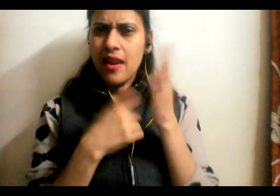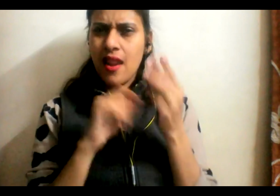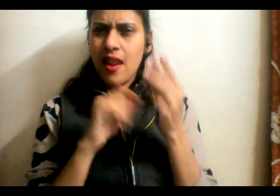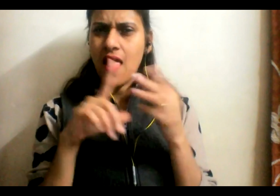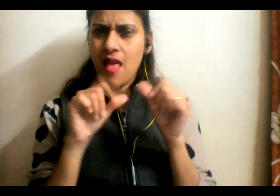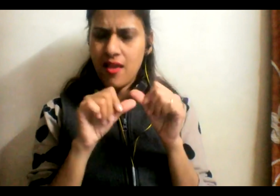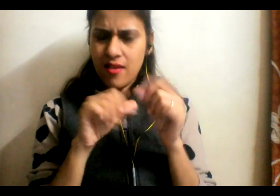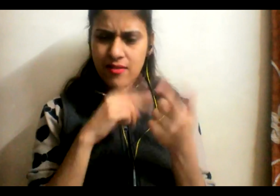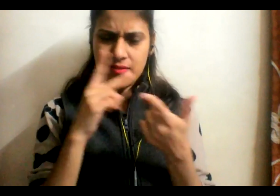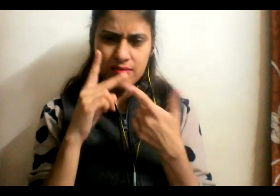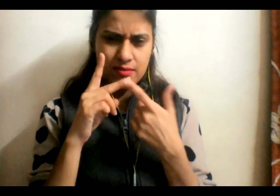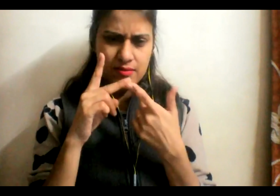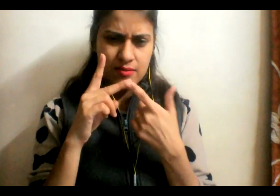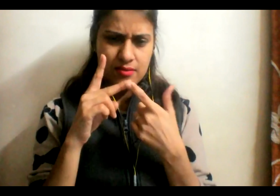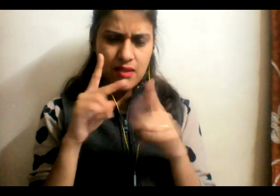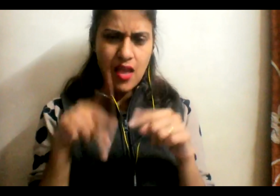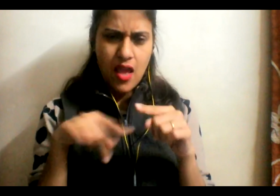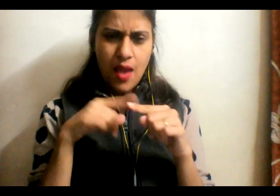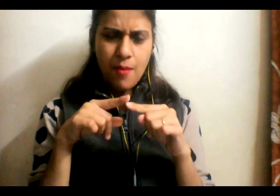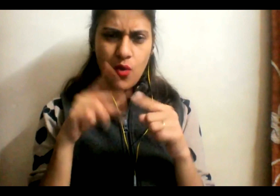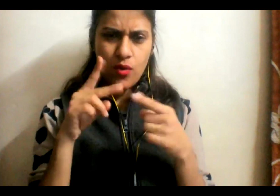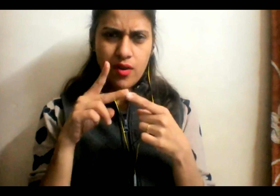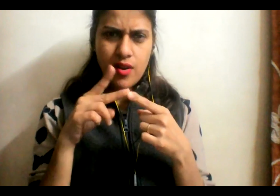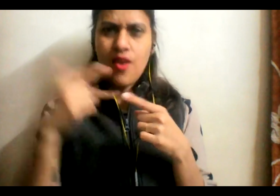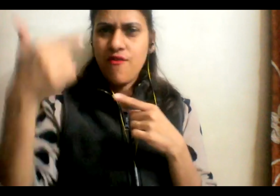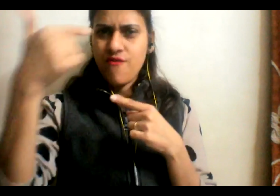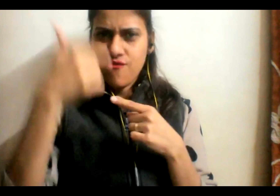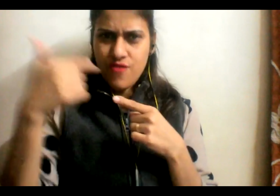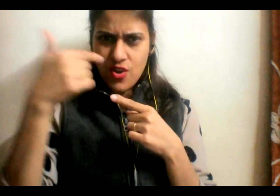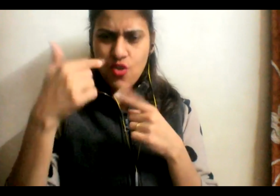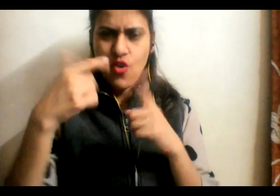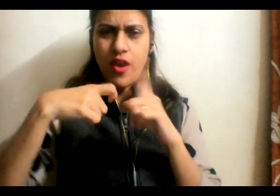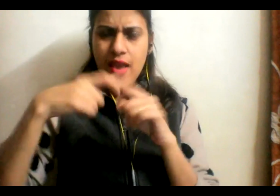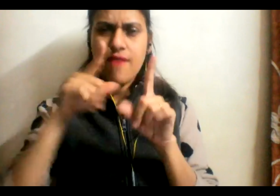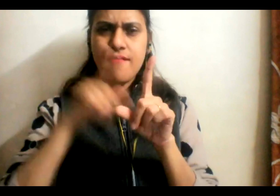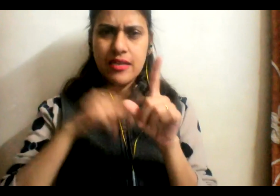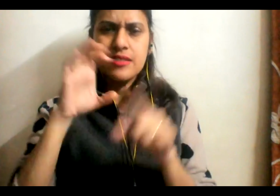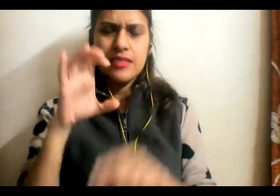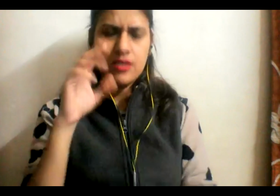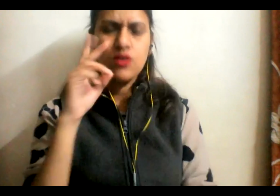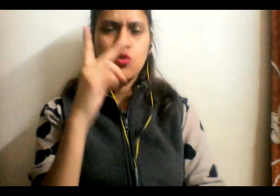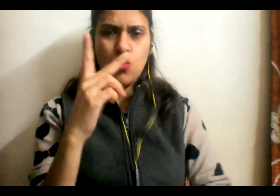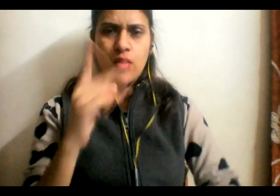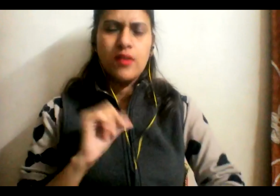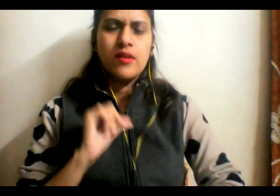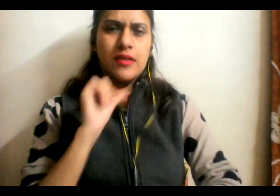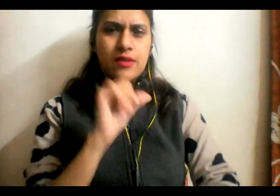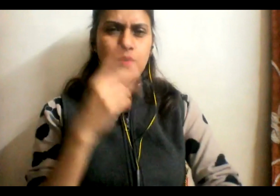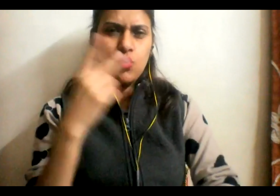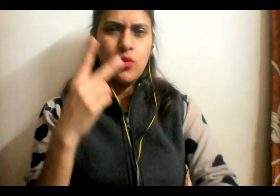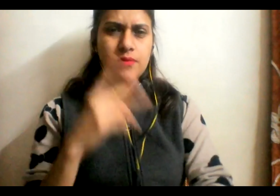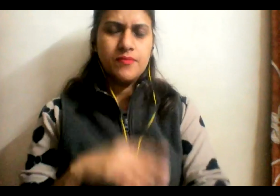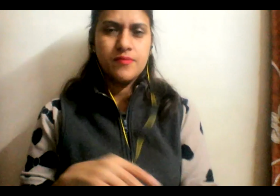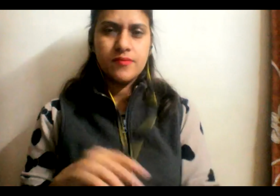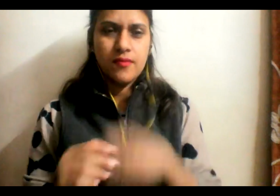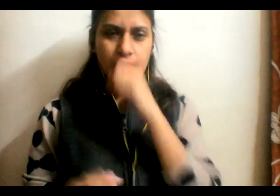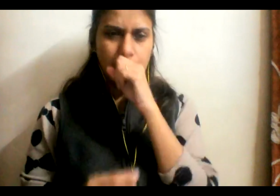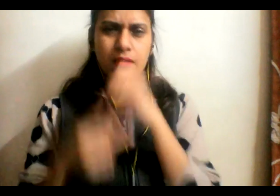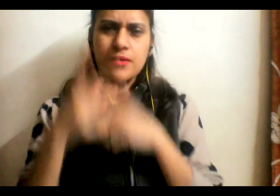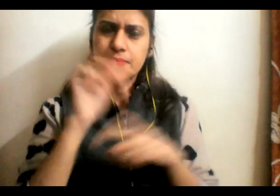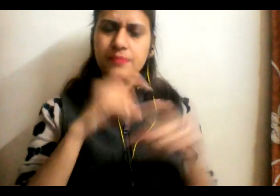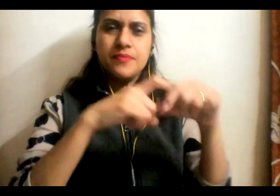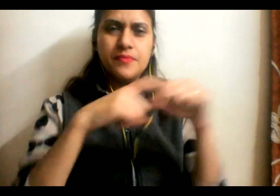was perhaps on video KYC. Okay, so let me RERA se pehle bhi aapne kuch pucha tha, that you can ask me again, but let me